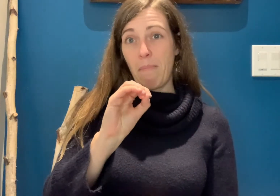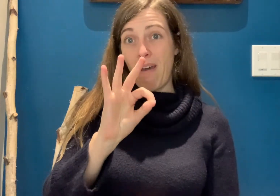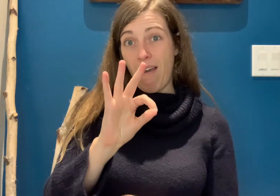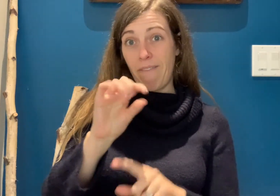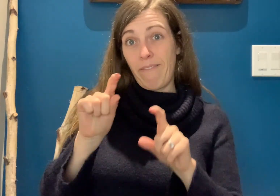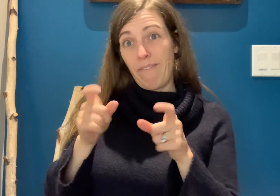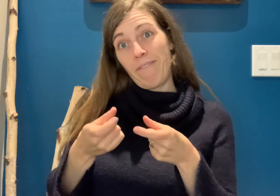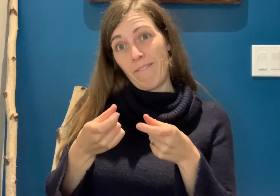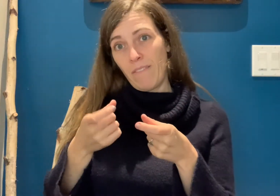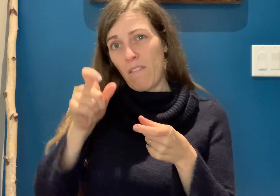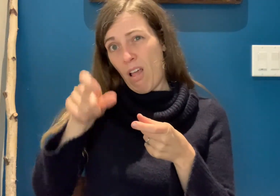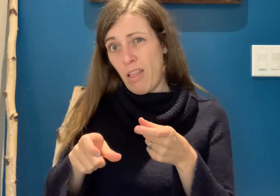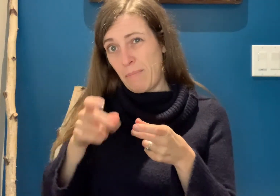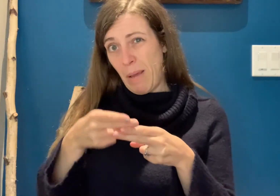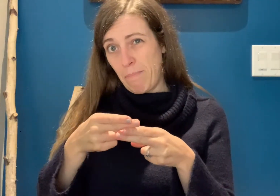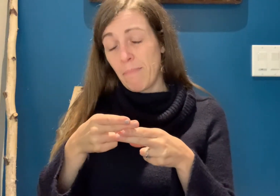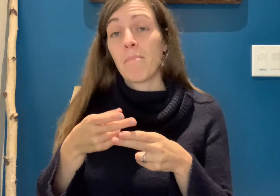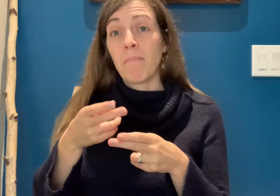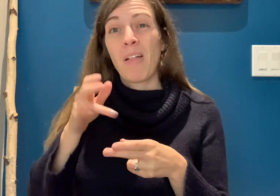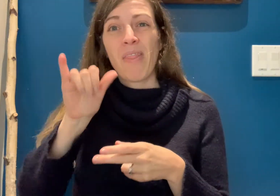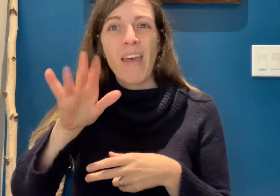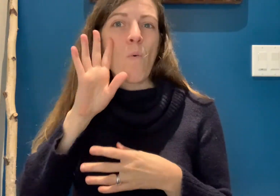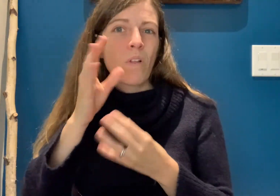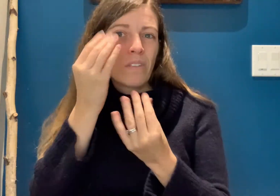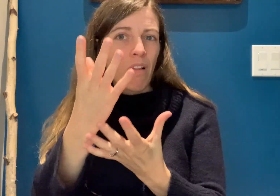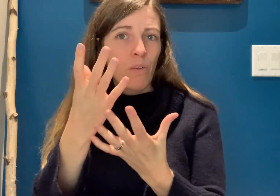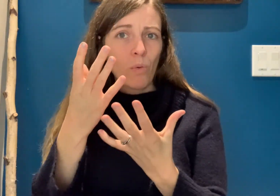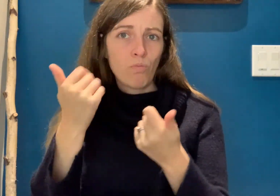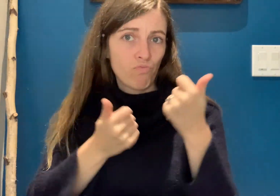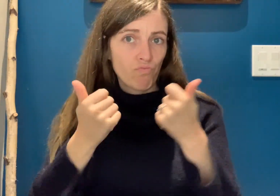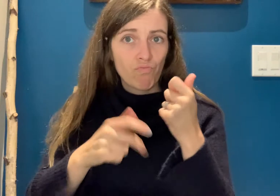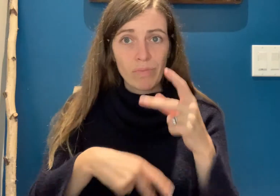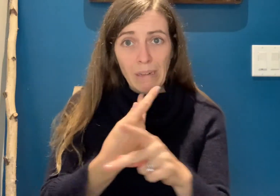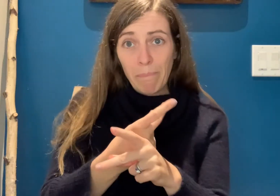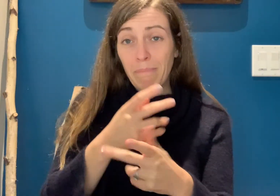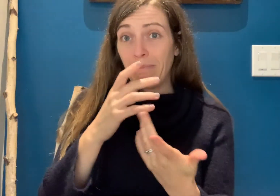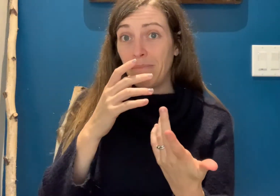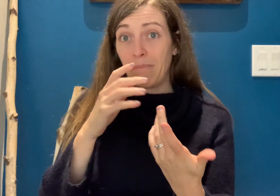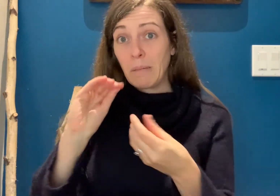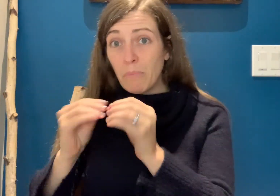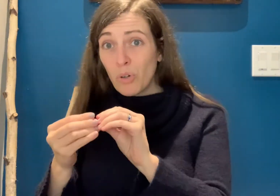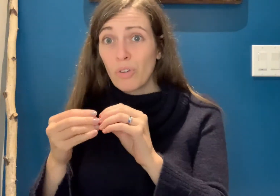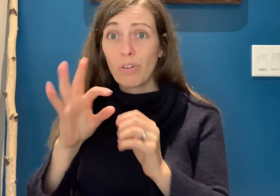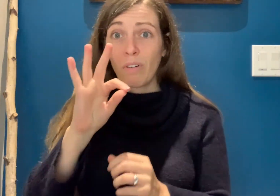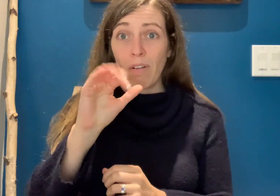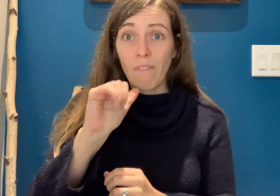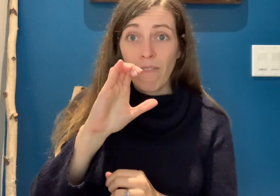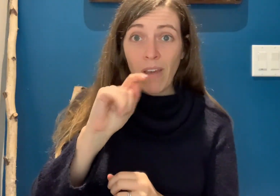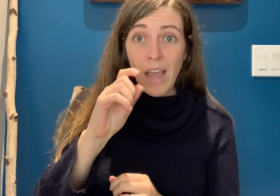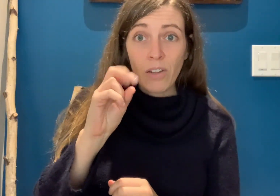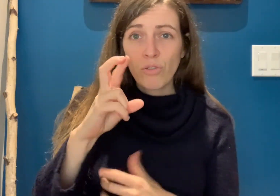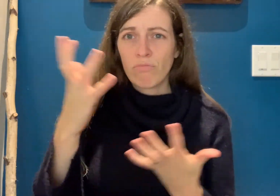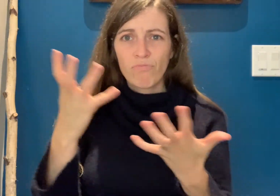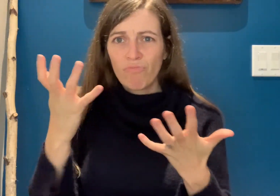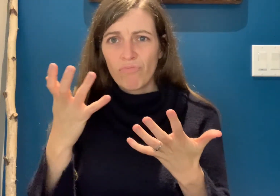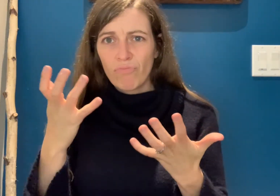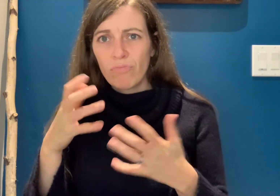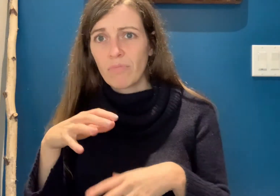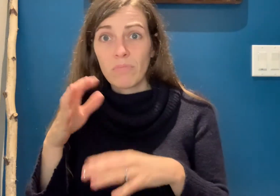with, you're going to have to deal with, you'll say type of, and then insert the column